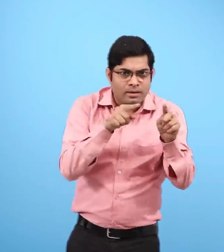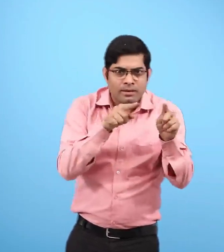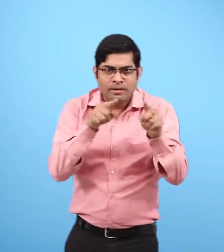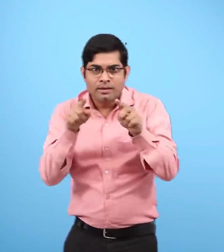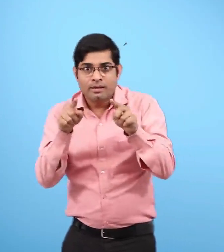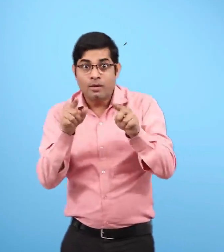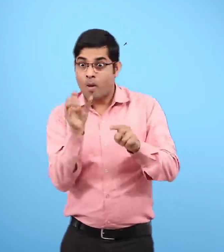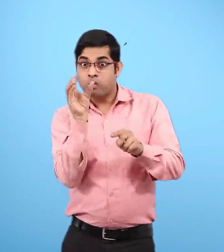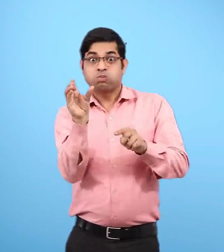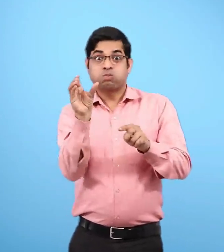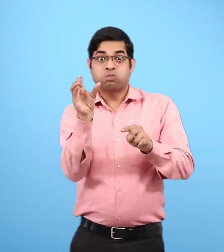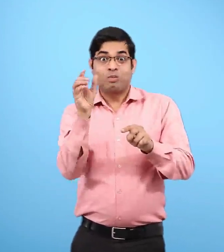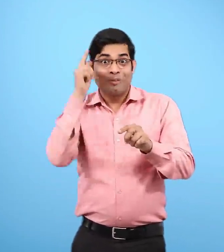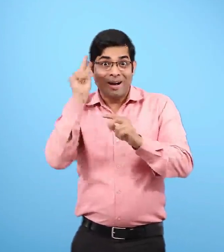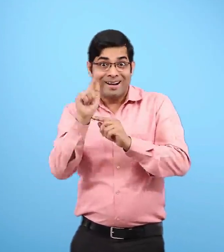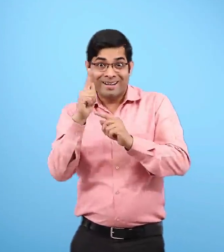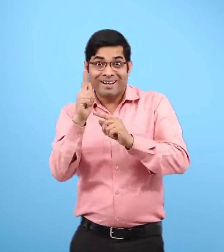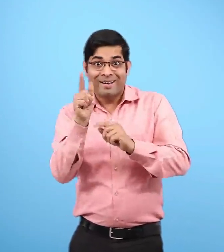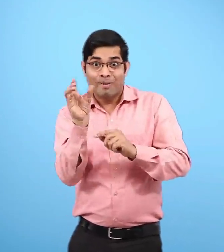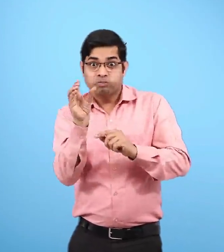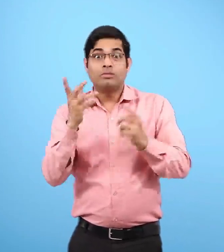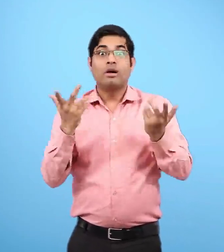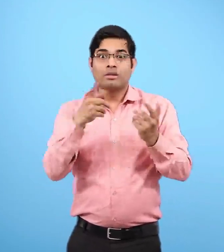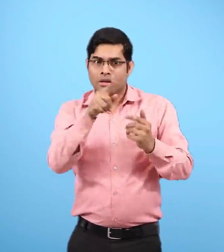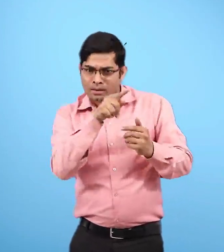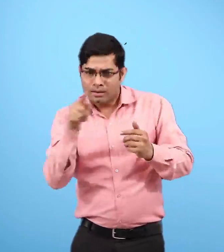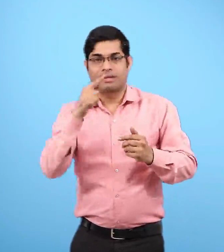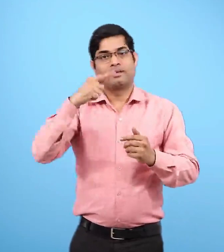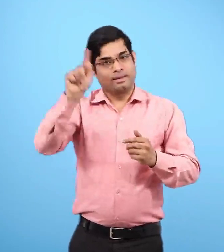tell which pencil is the thickest.